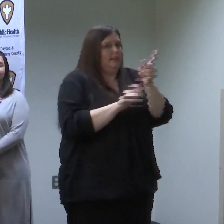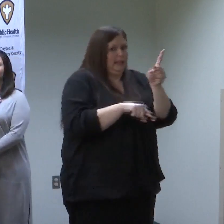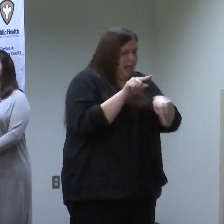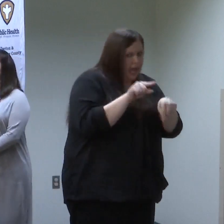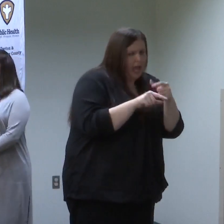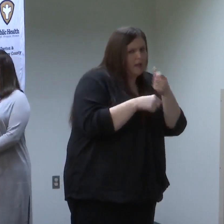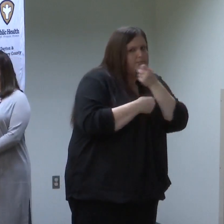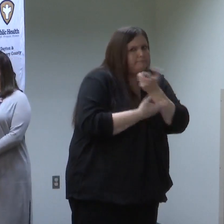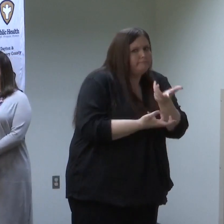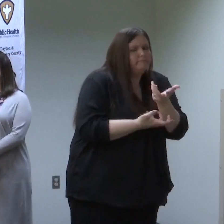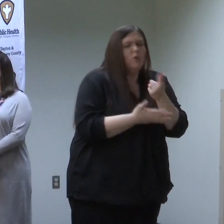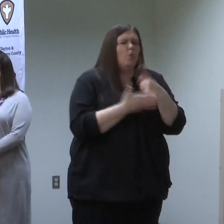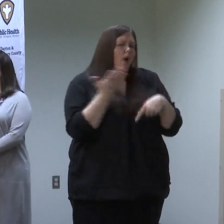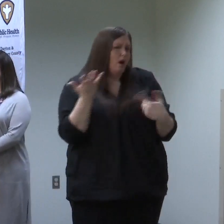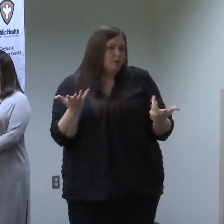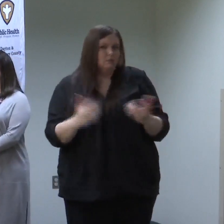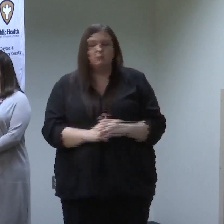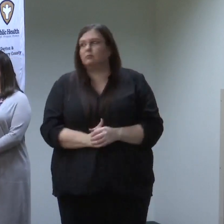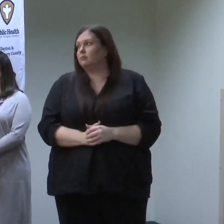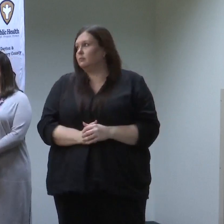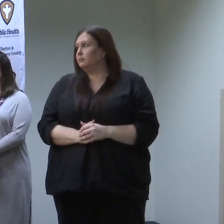positive?